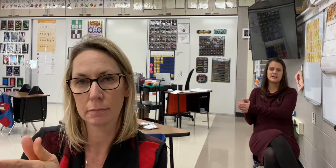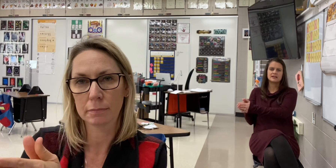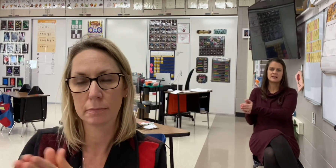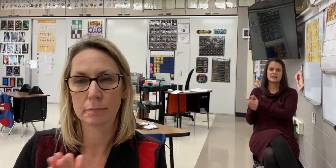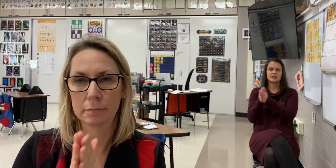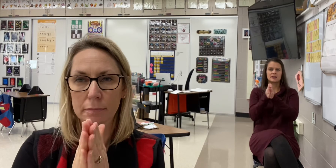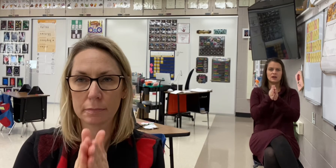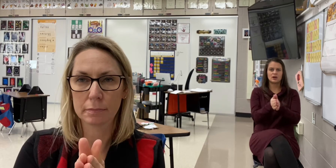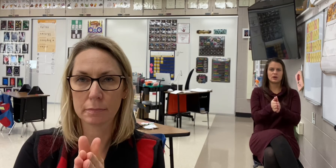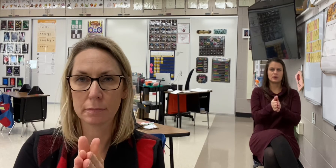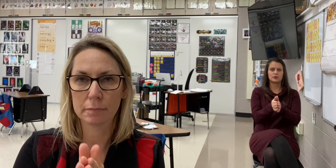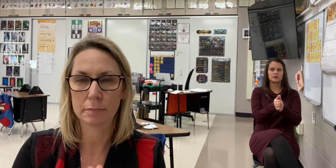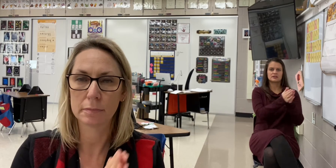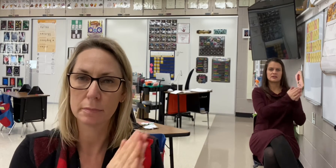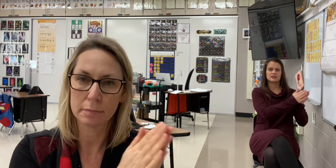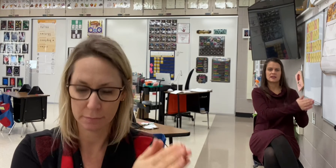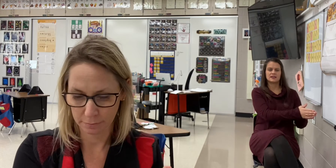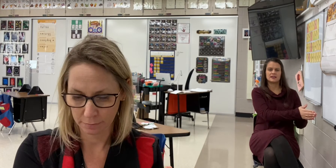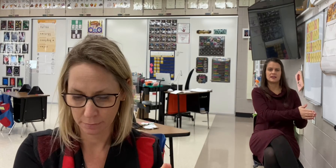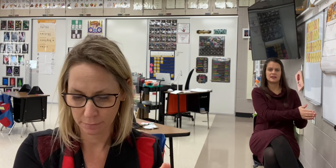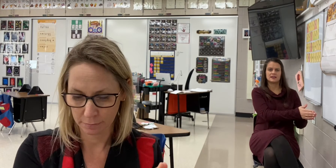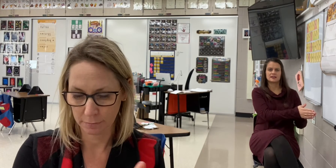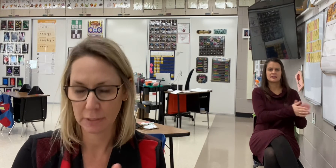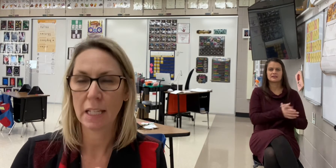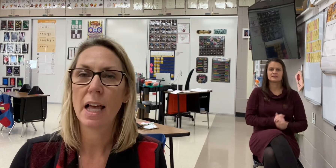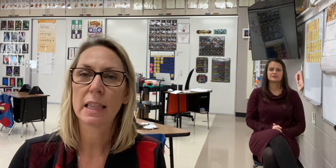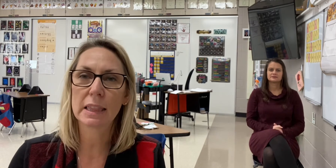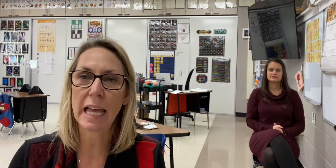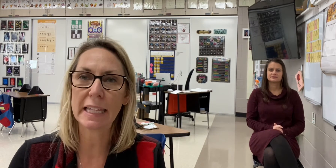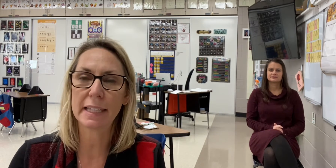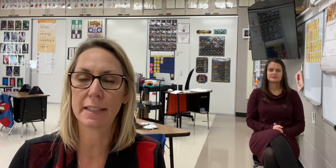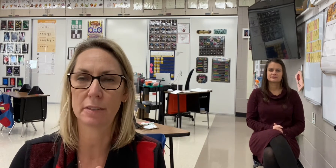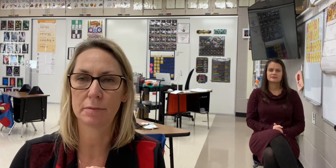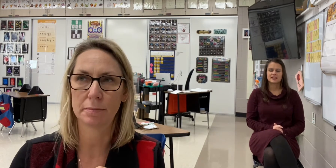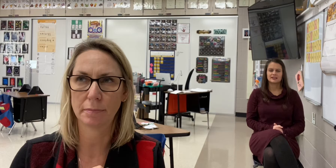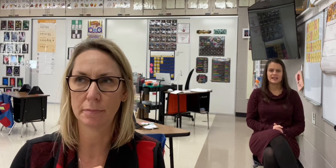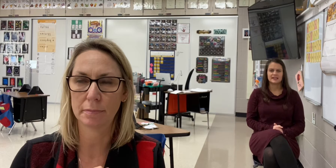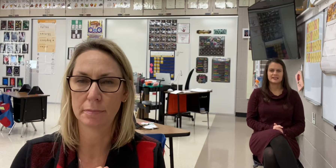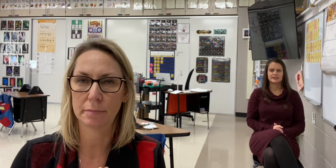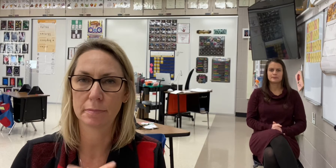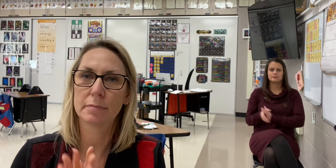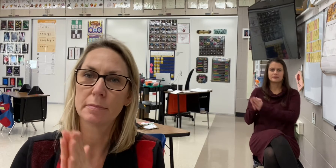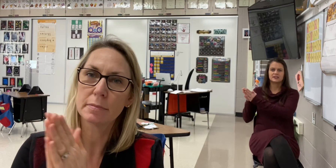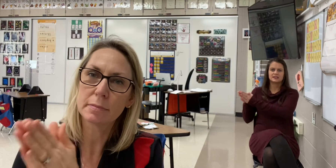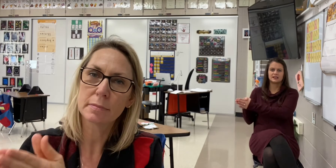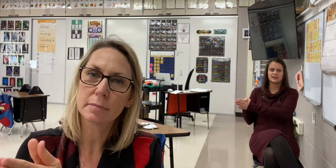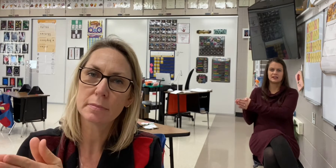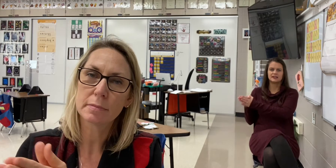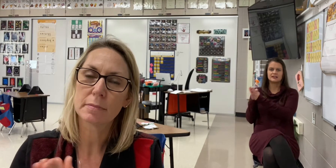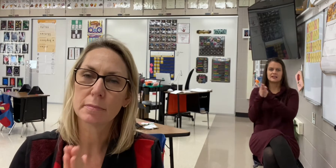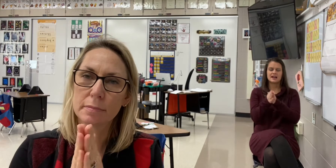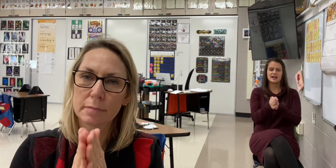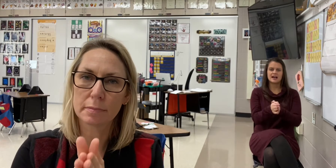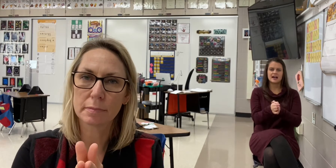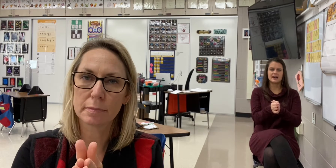B. O. N. Like. Like.